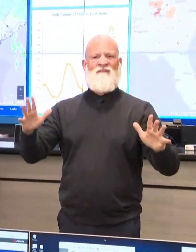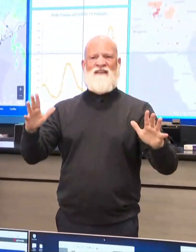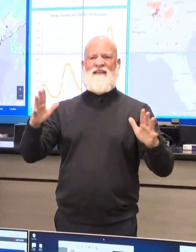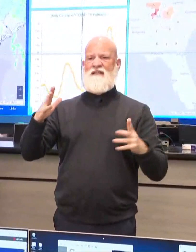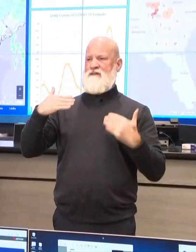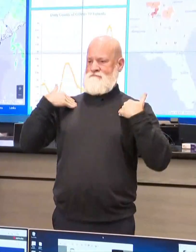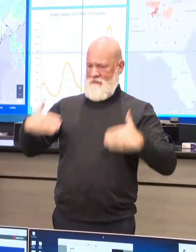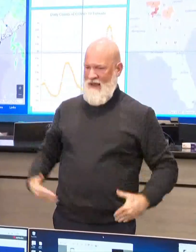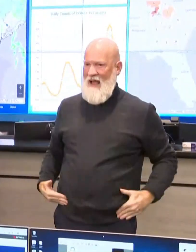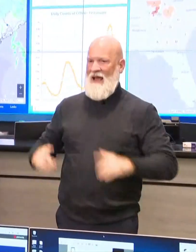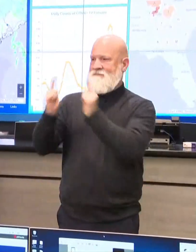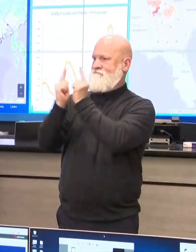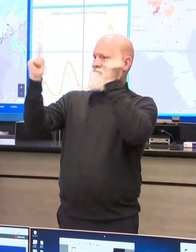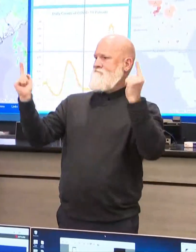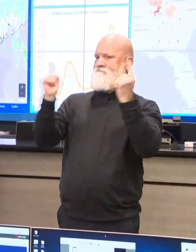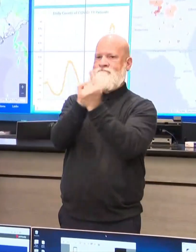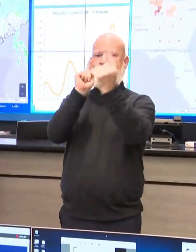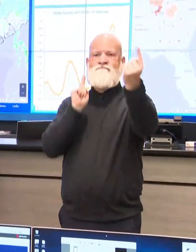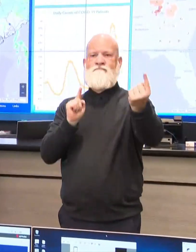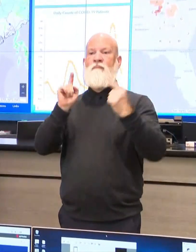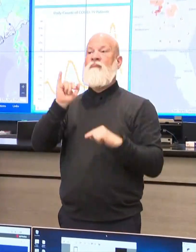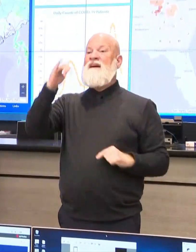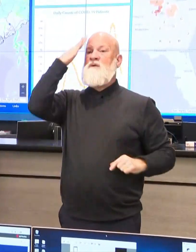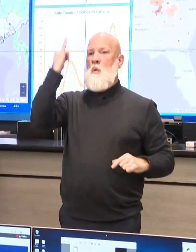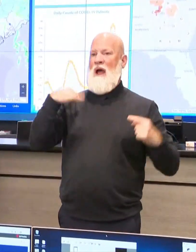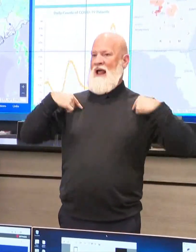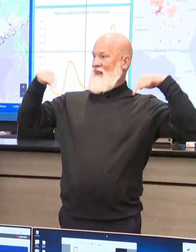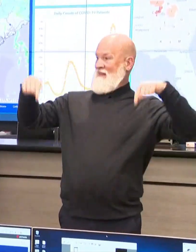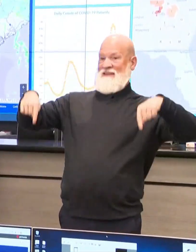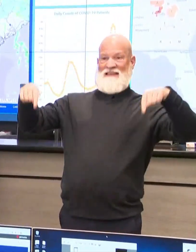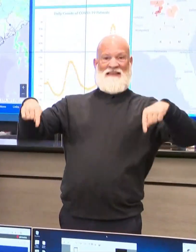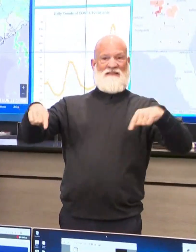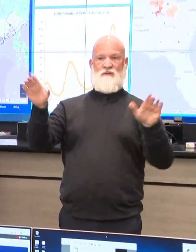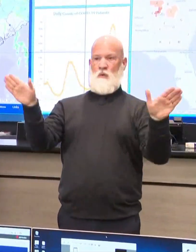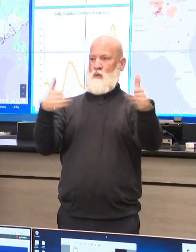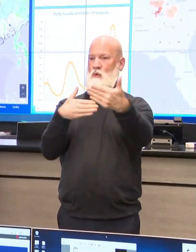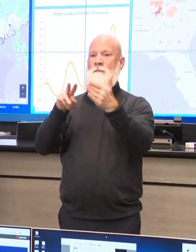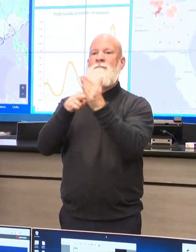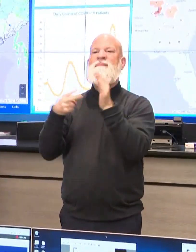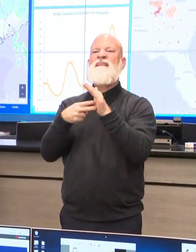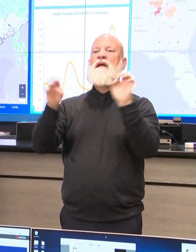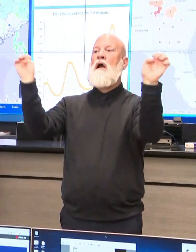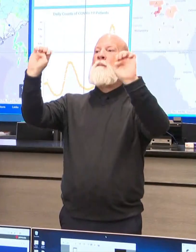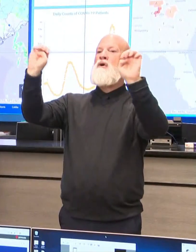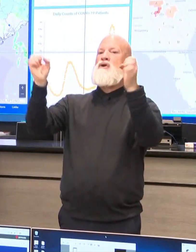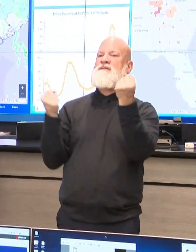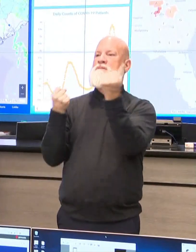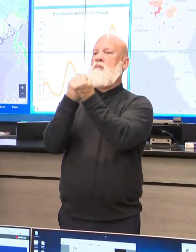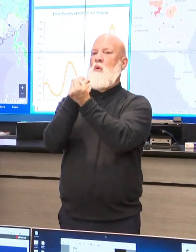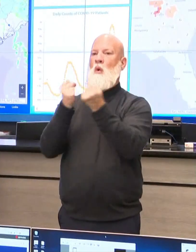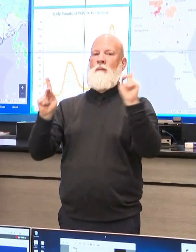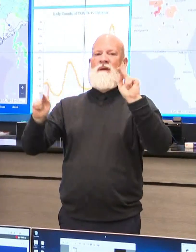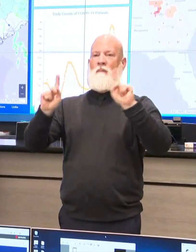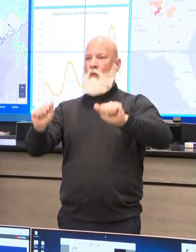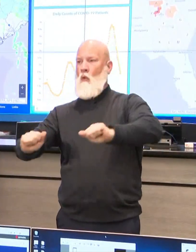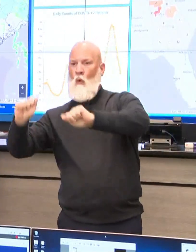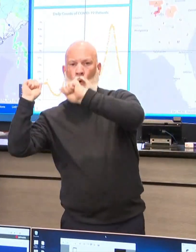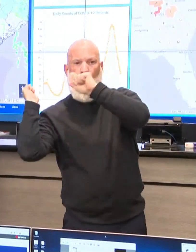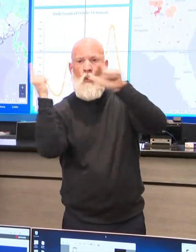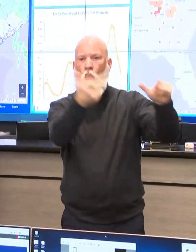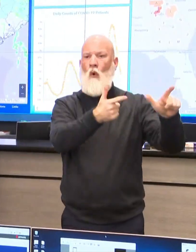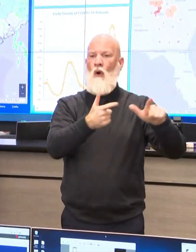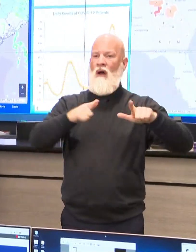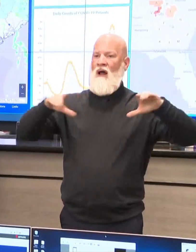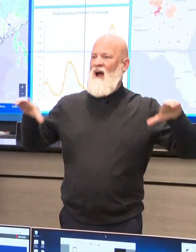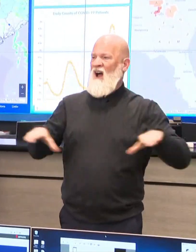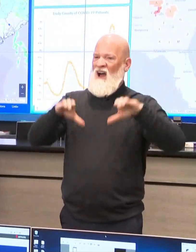the center location like we normally are. But we have our emergency support functions active. We're handling this, as the Governor described last